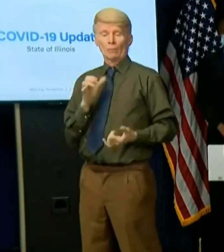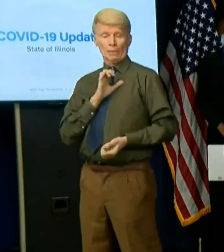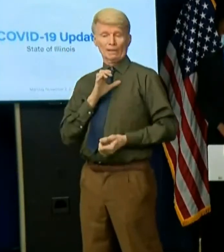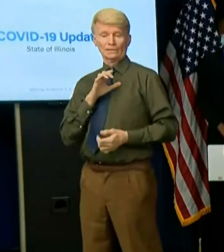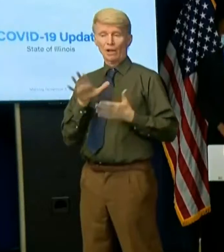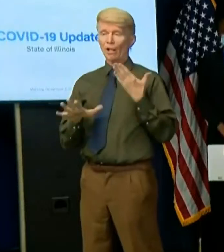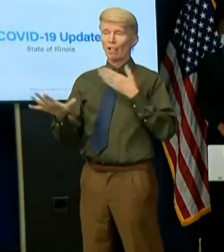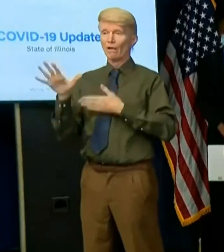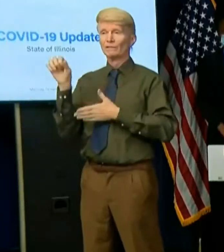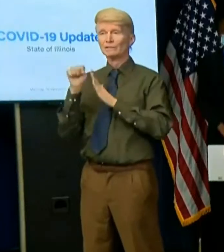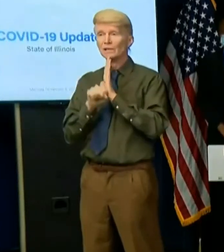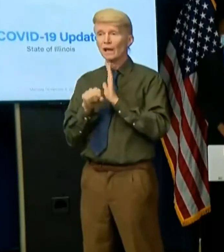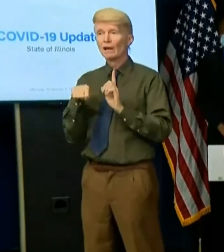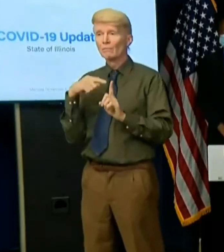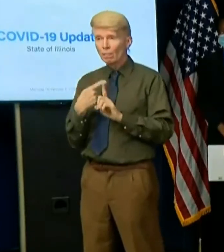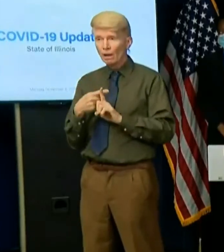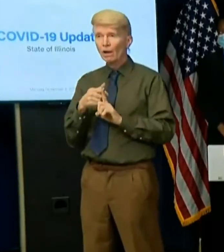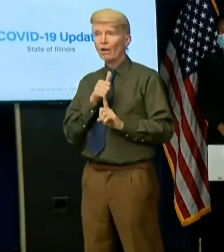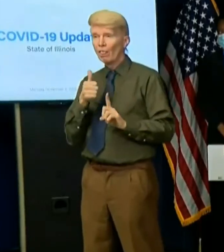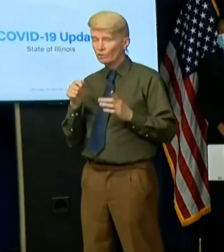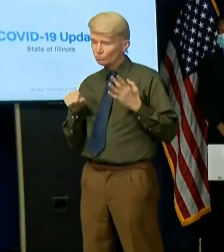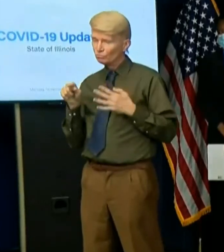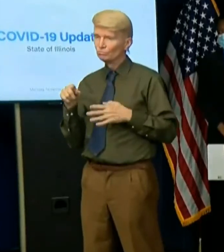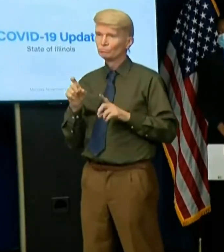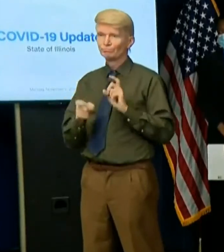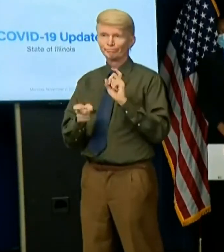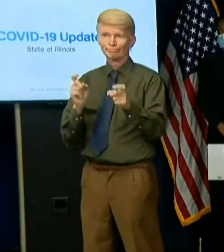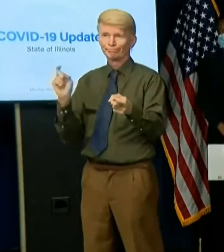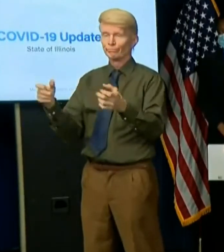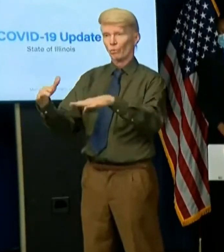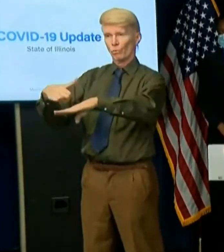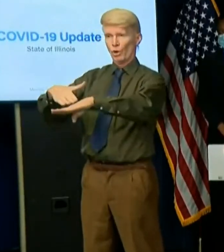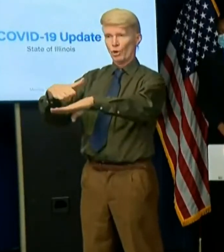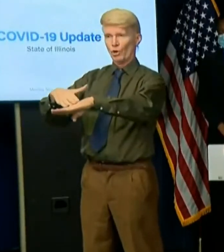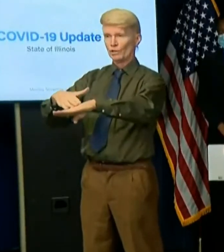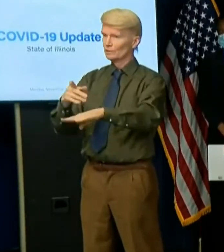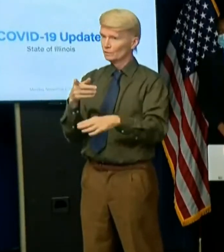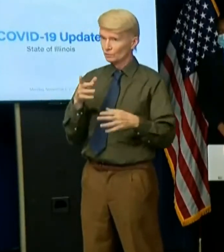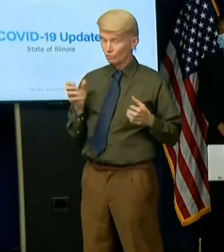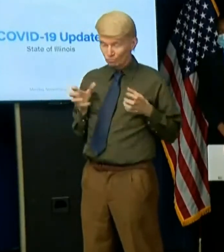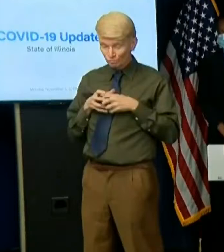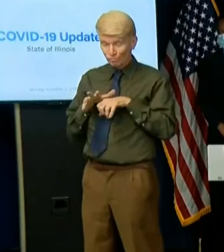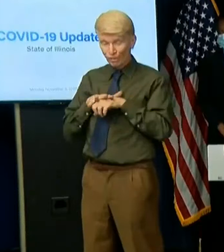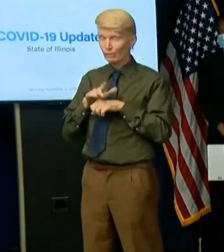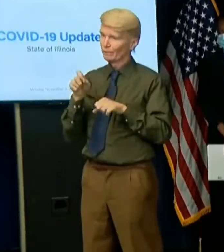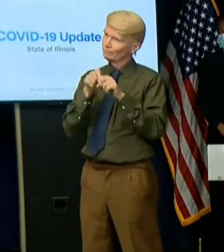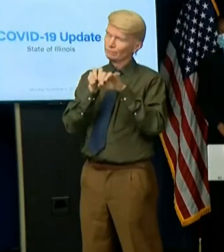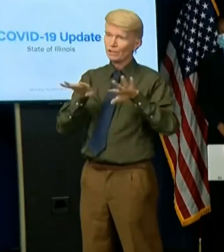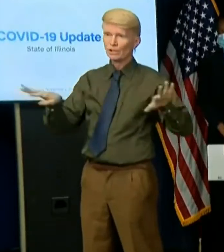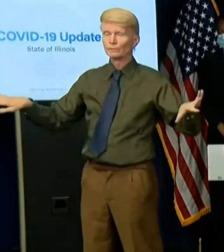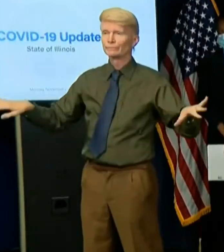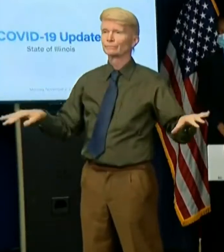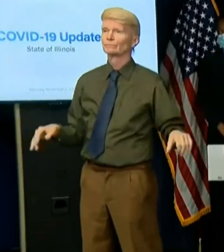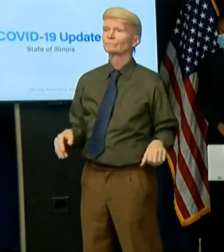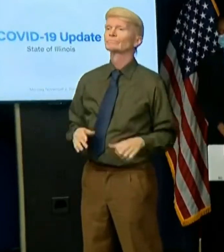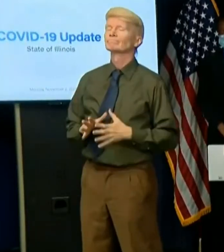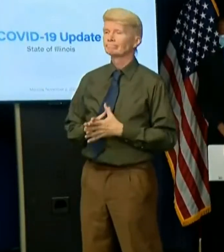police and others have issued warnings, dispersal orders, and fines.